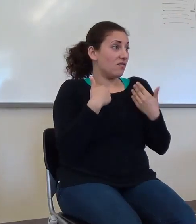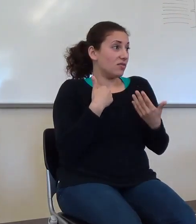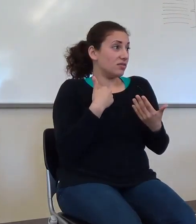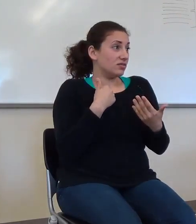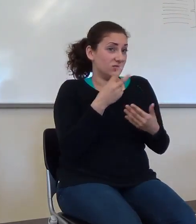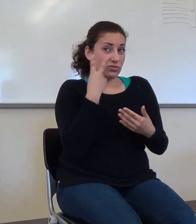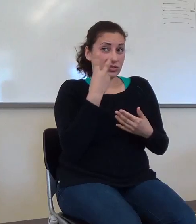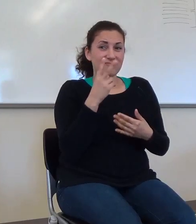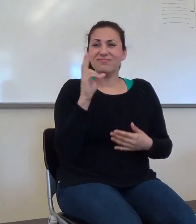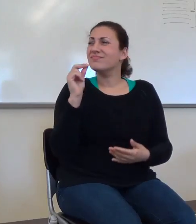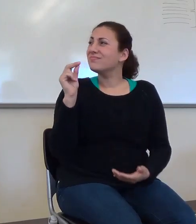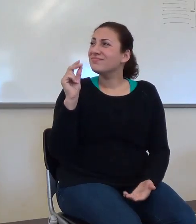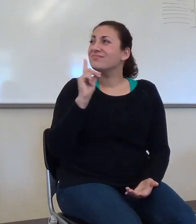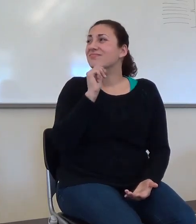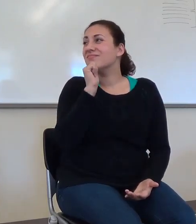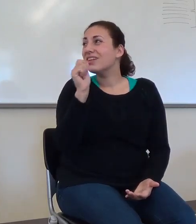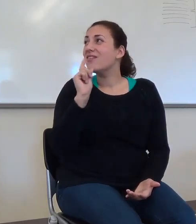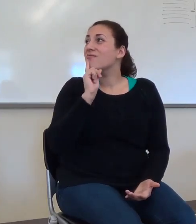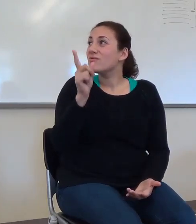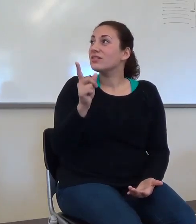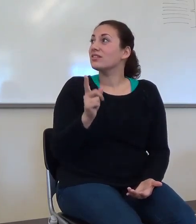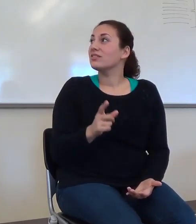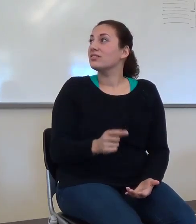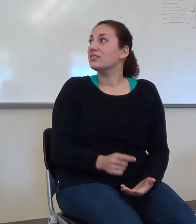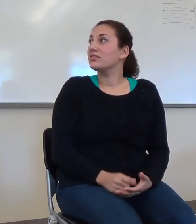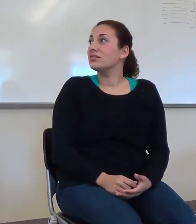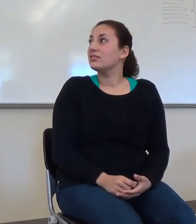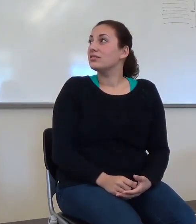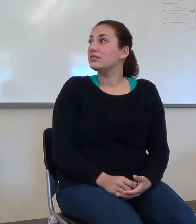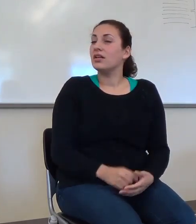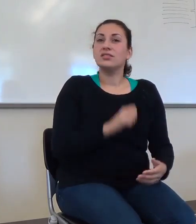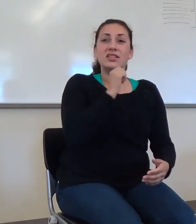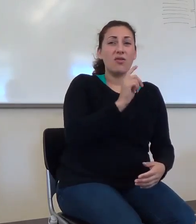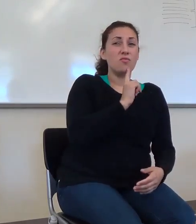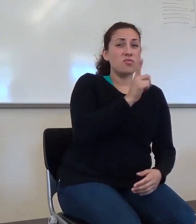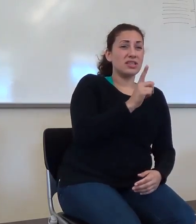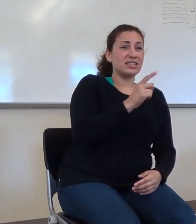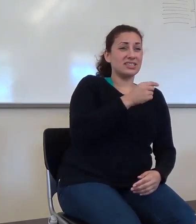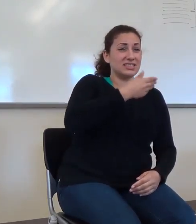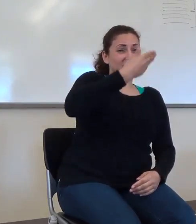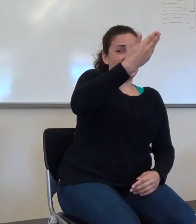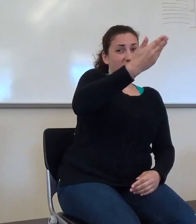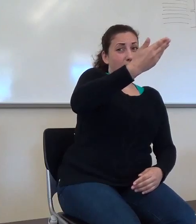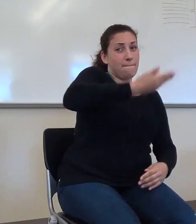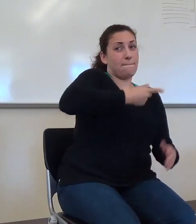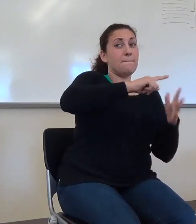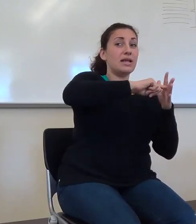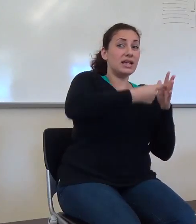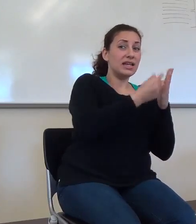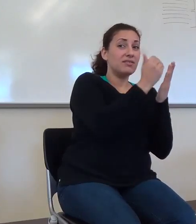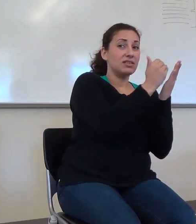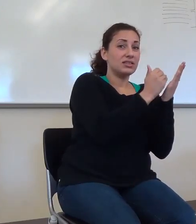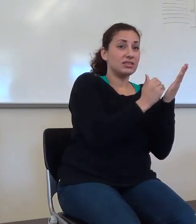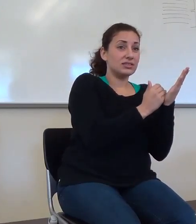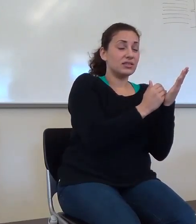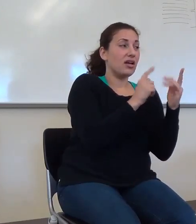There isn't really an introduction to a list here, but there is a kind of a